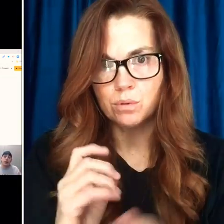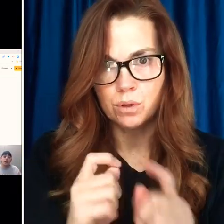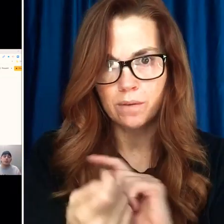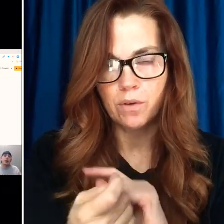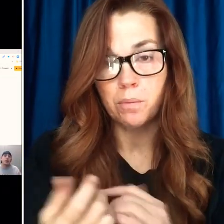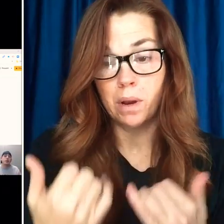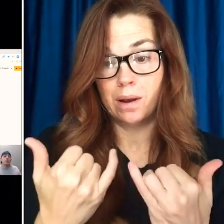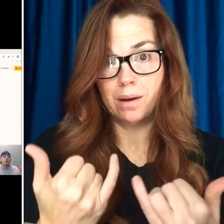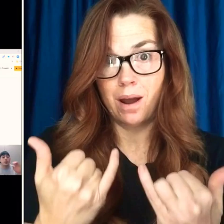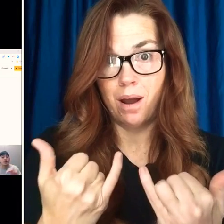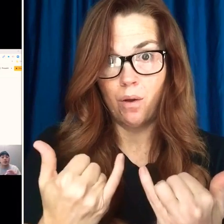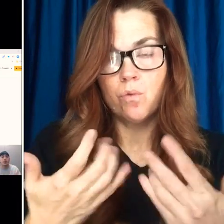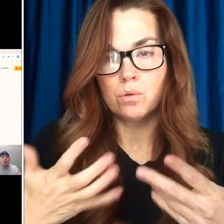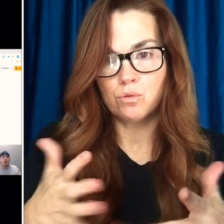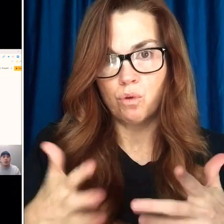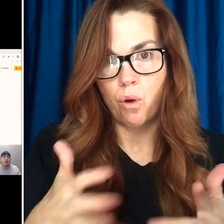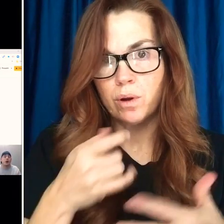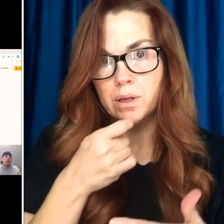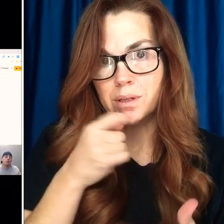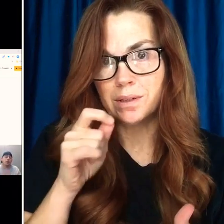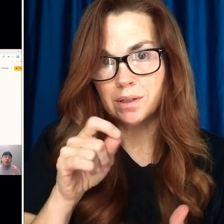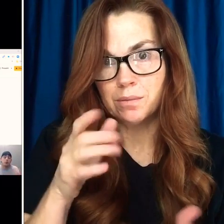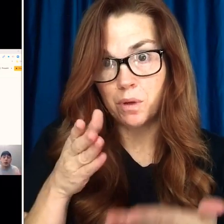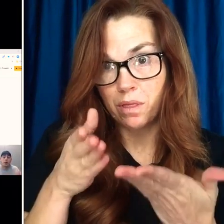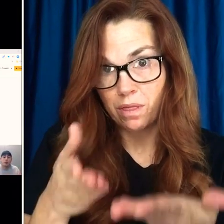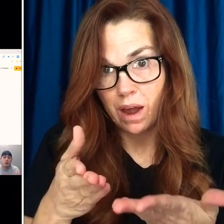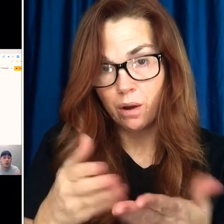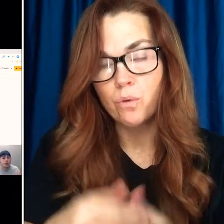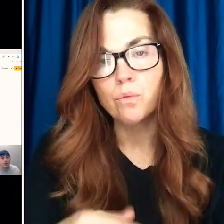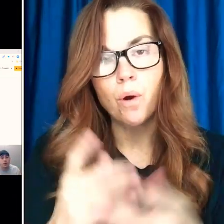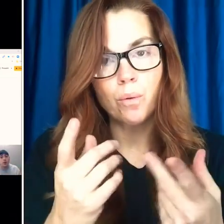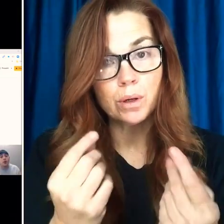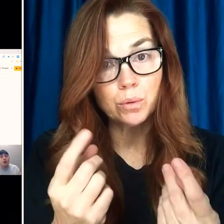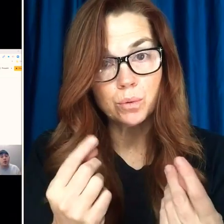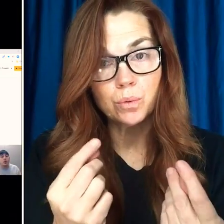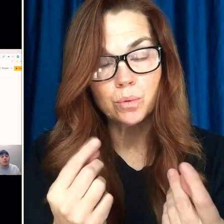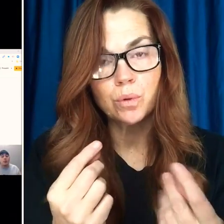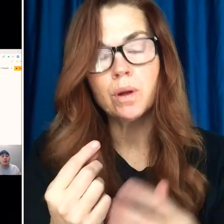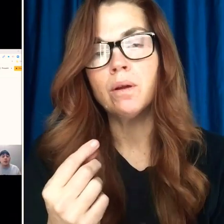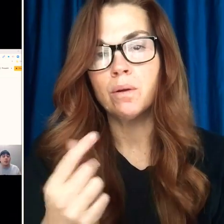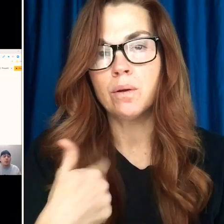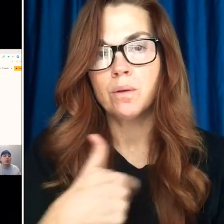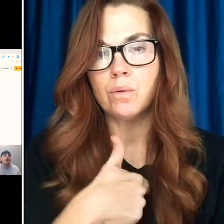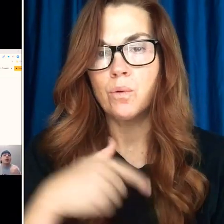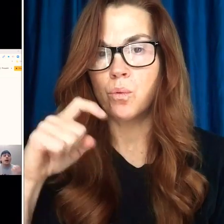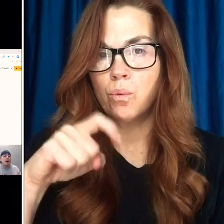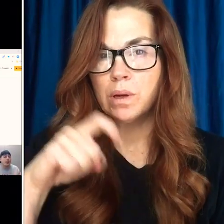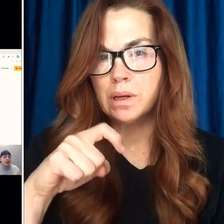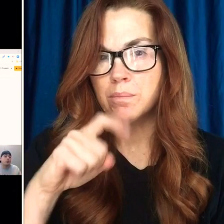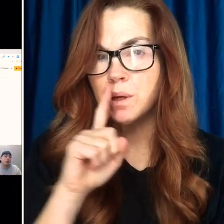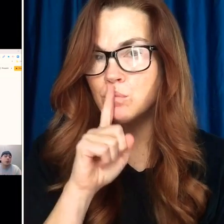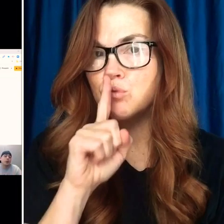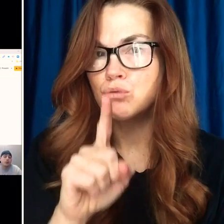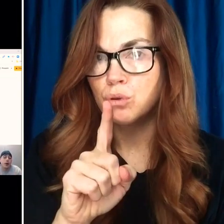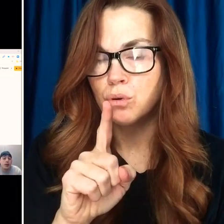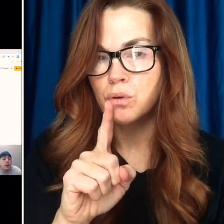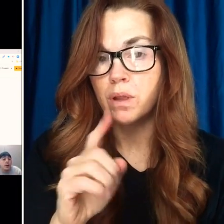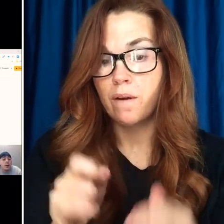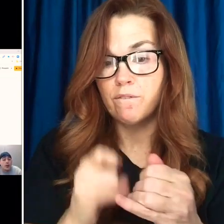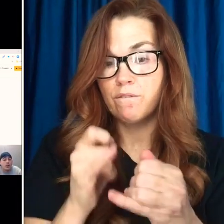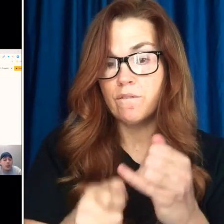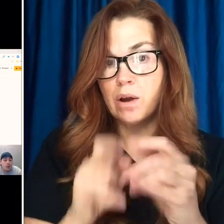whole number outside, and then we placed the decimal inside when we wanted to start adding zeros. Okay, but this one we already have the decimal on the